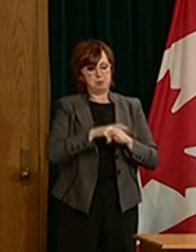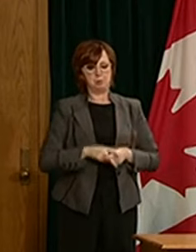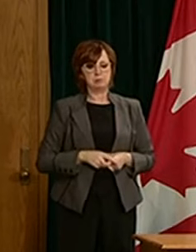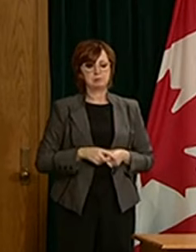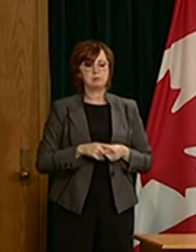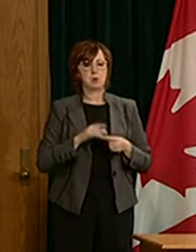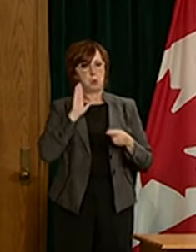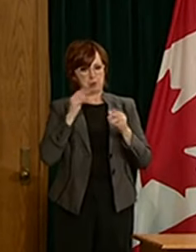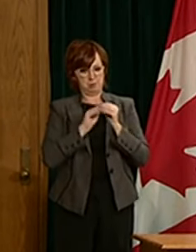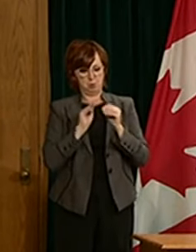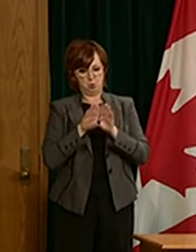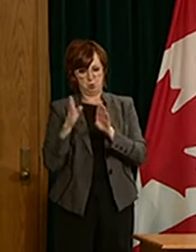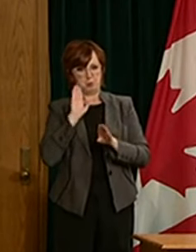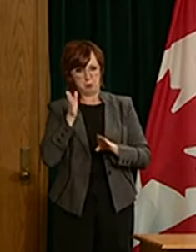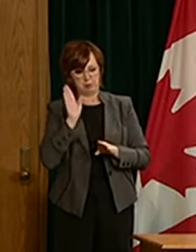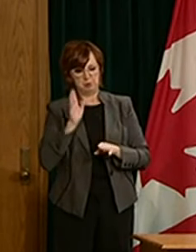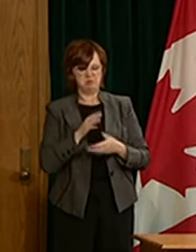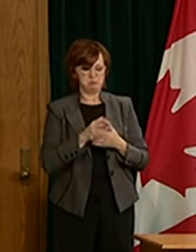please.